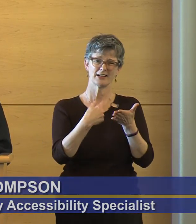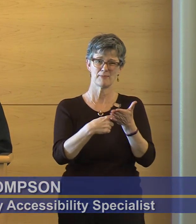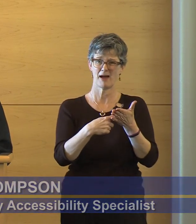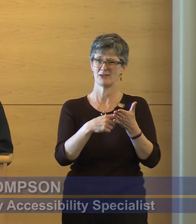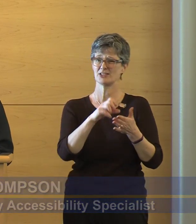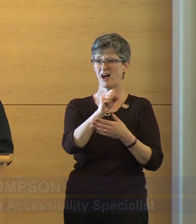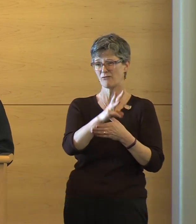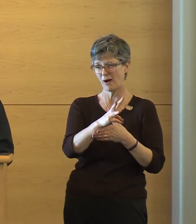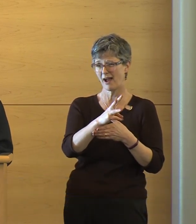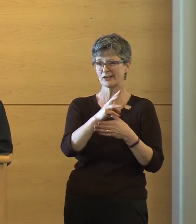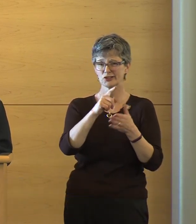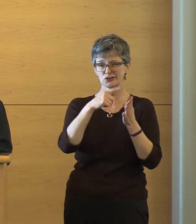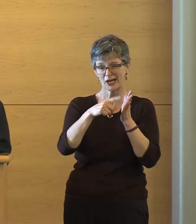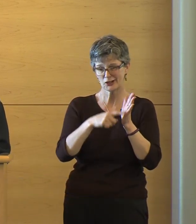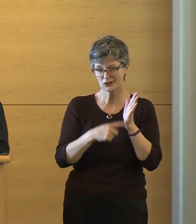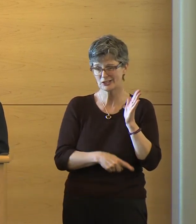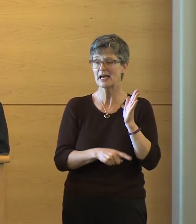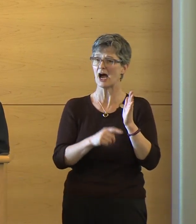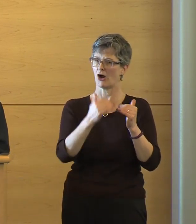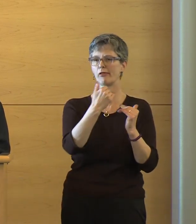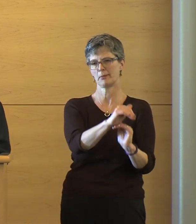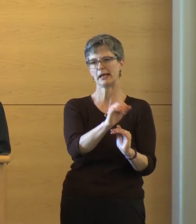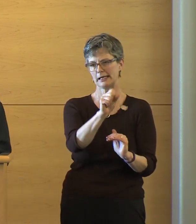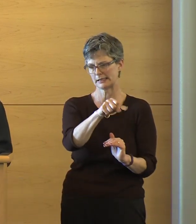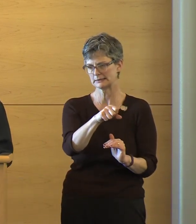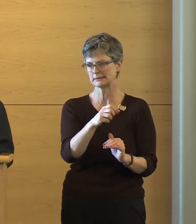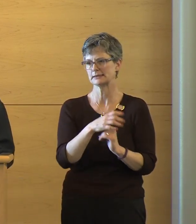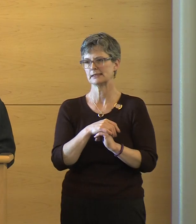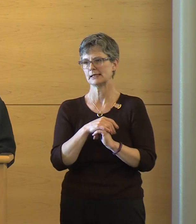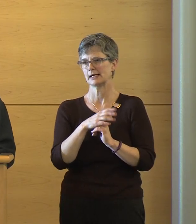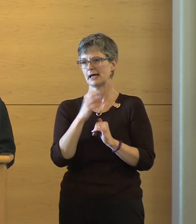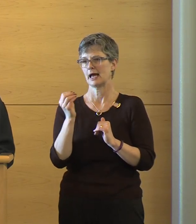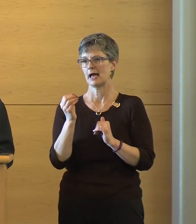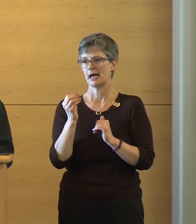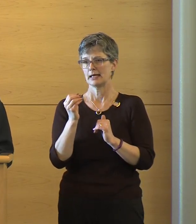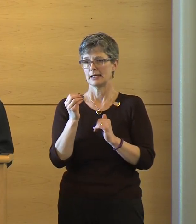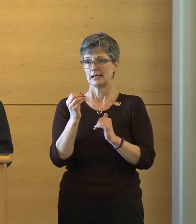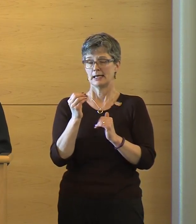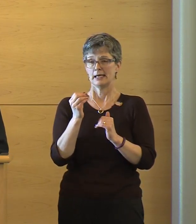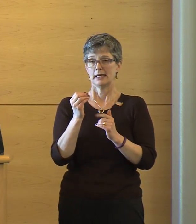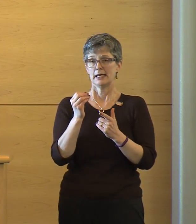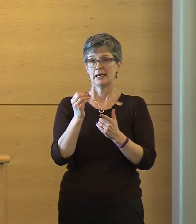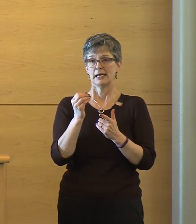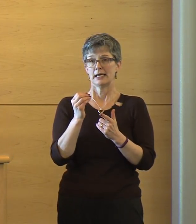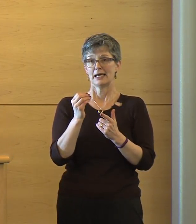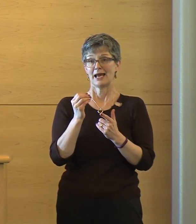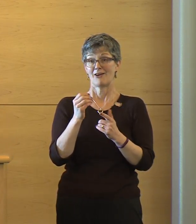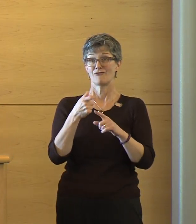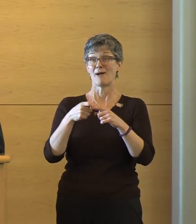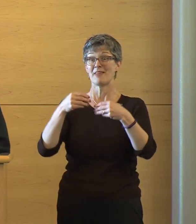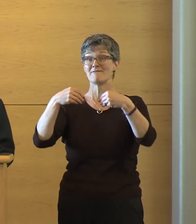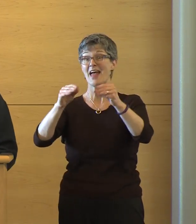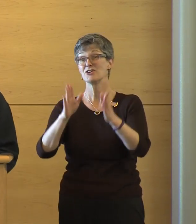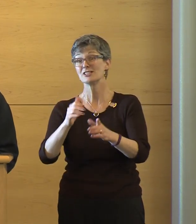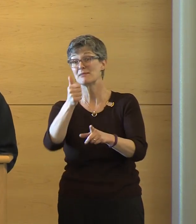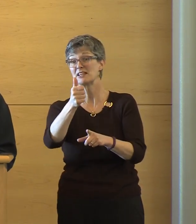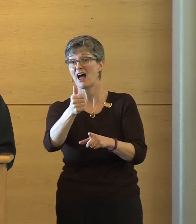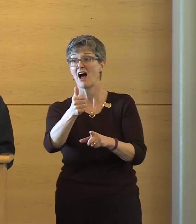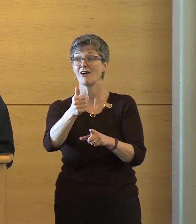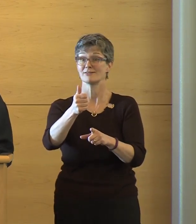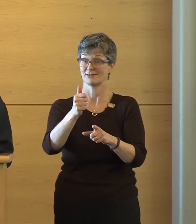building websites and other things? Yeah, I think there really is no substitute for user testing in particular.